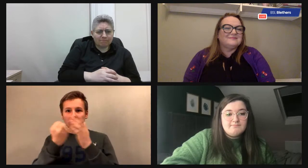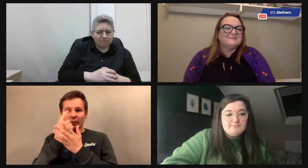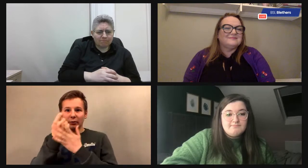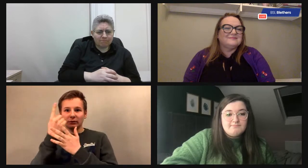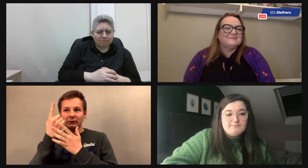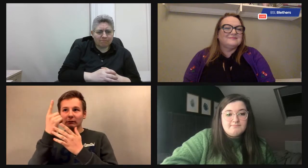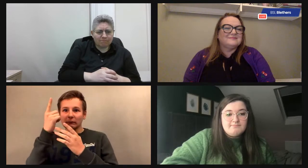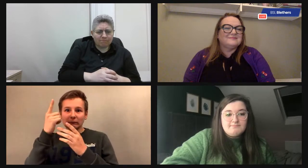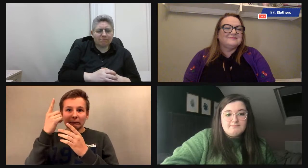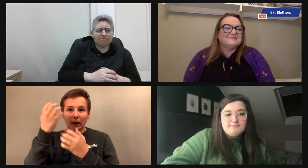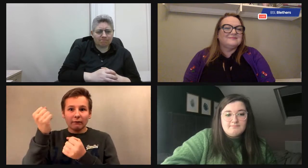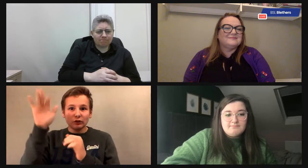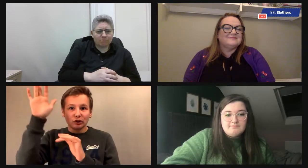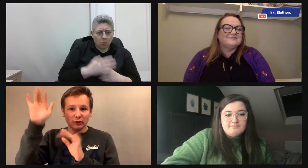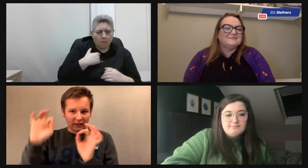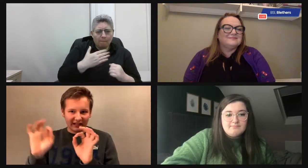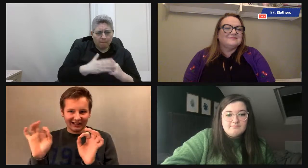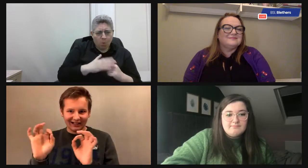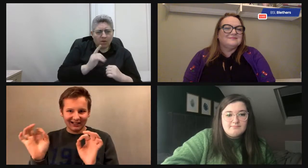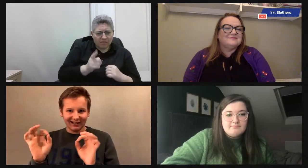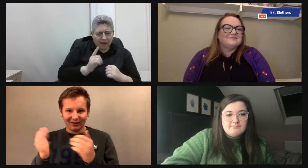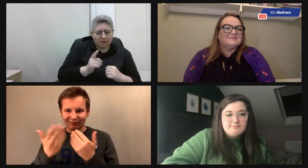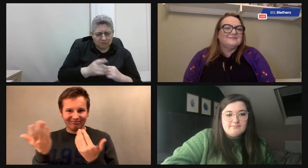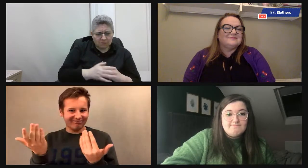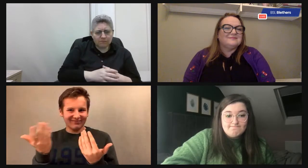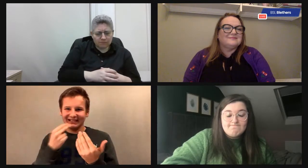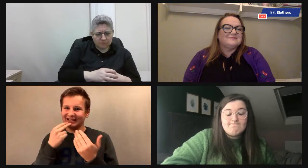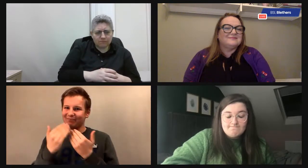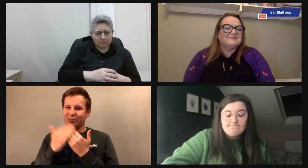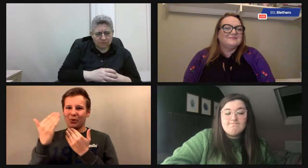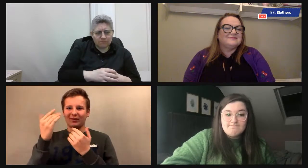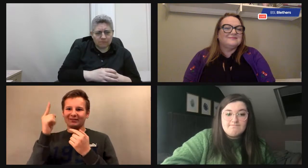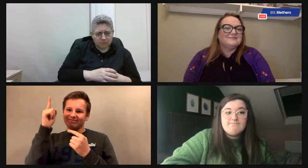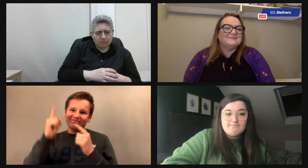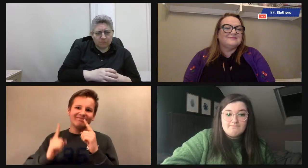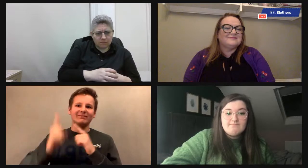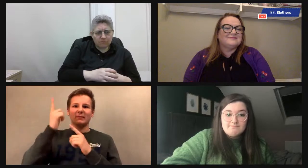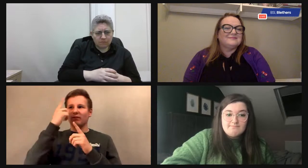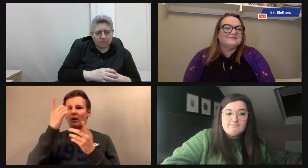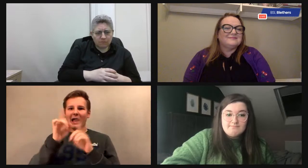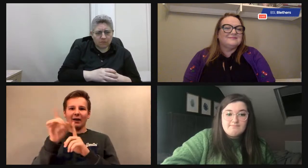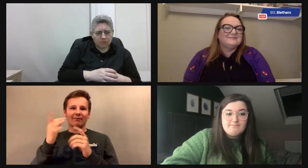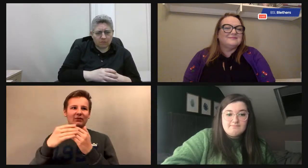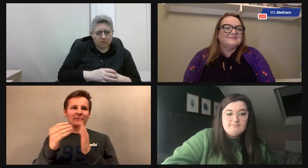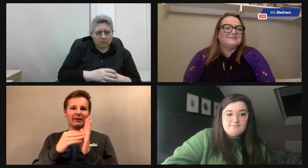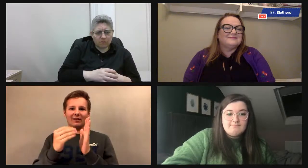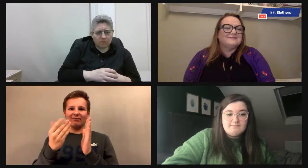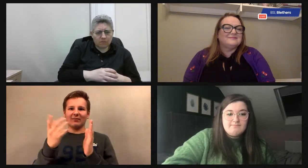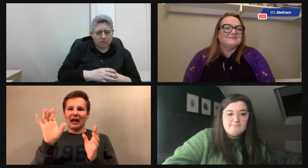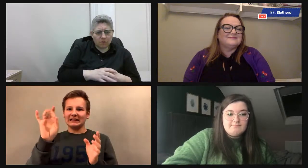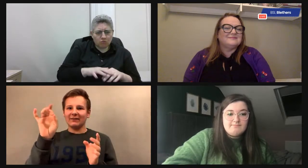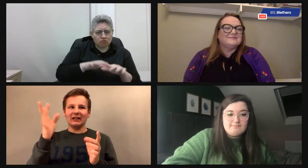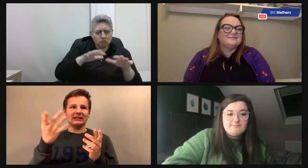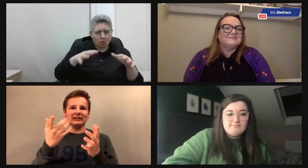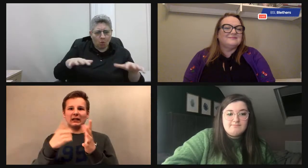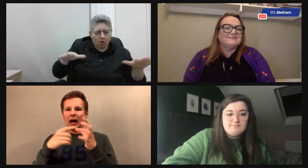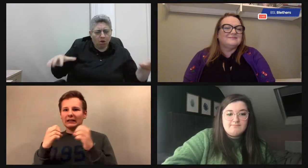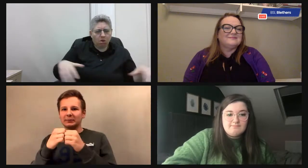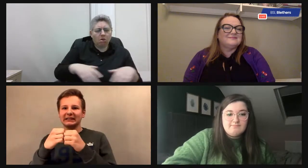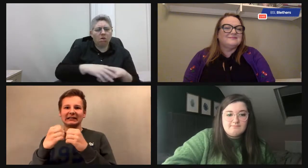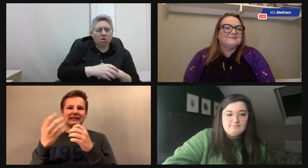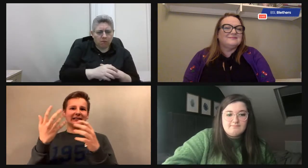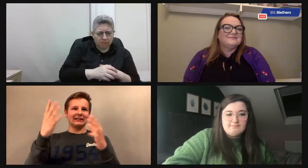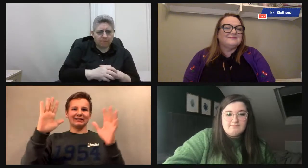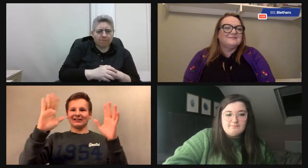north. Is there events up north? Is things happening? Okay, so you'd like to We need more events there. We need more